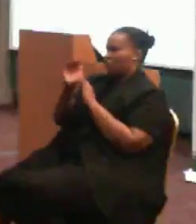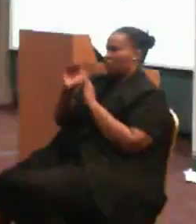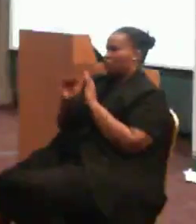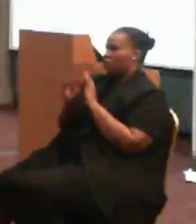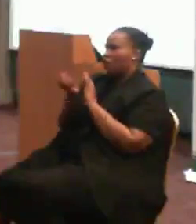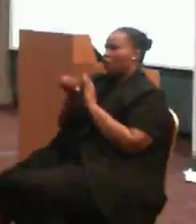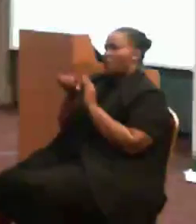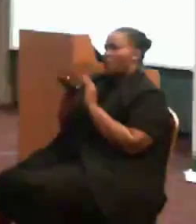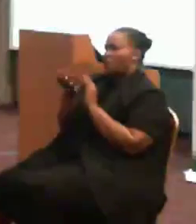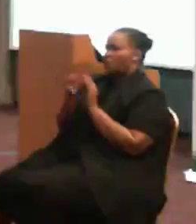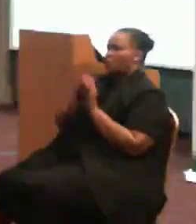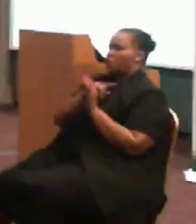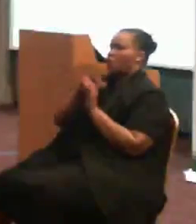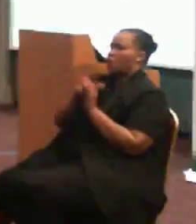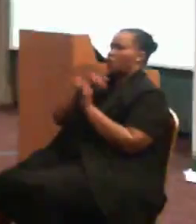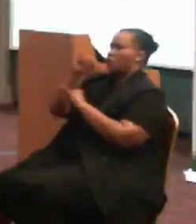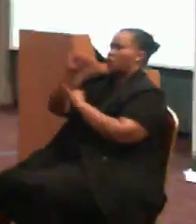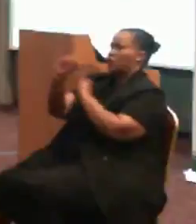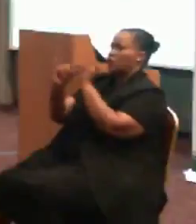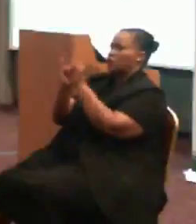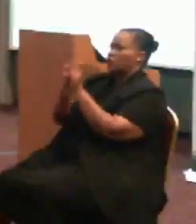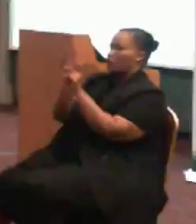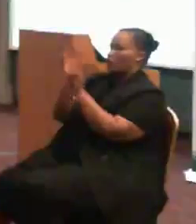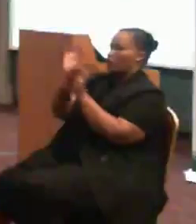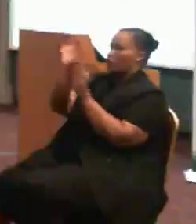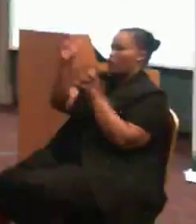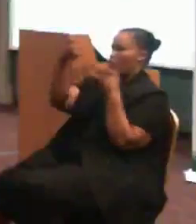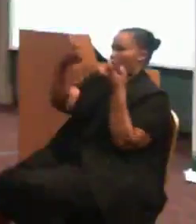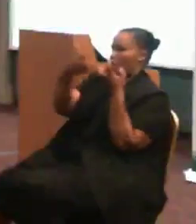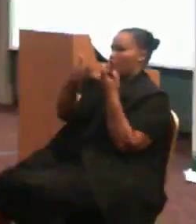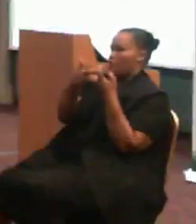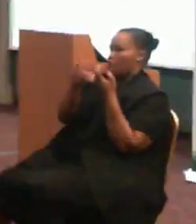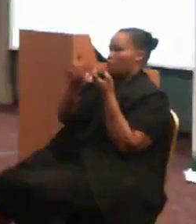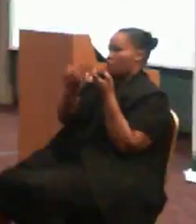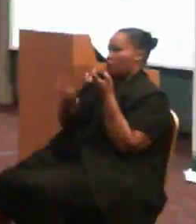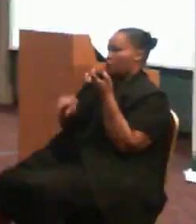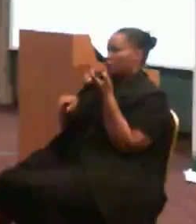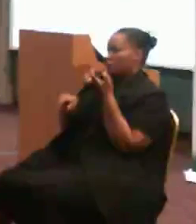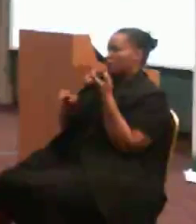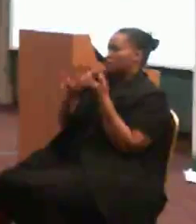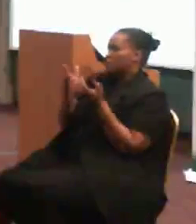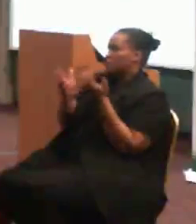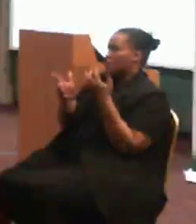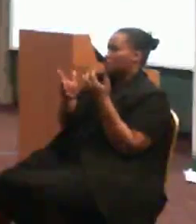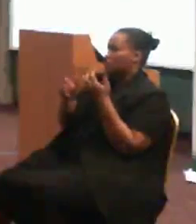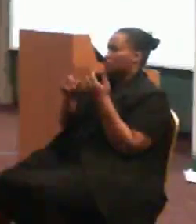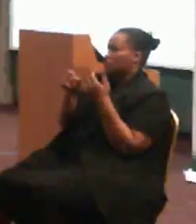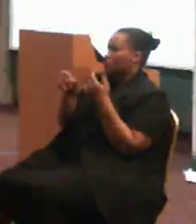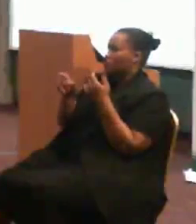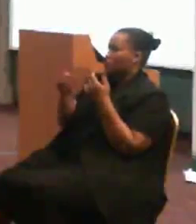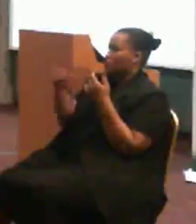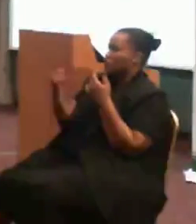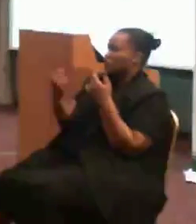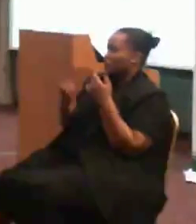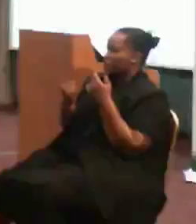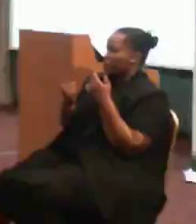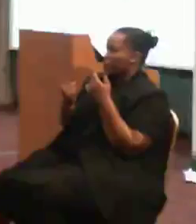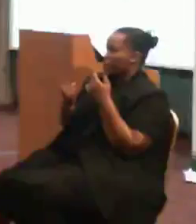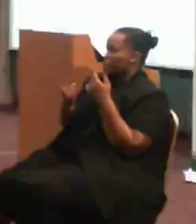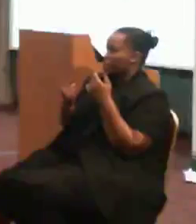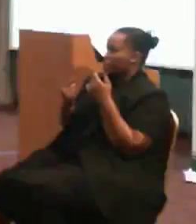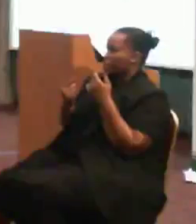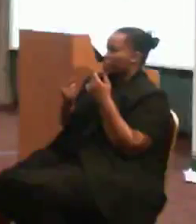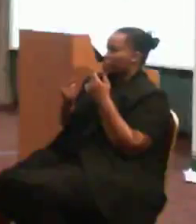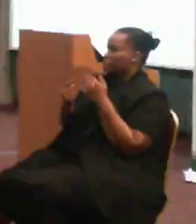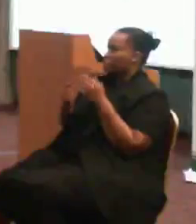in line with international ratios. And maybe you need to come and show us those benchmarks on